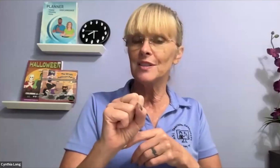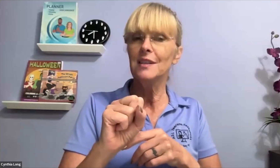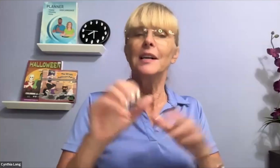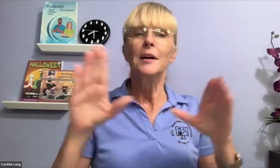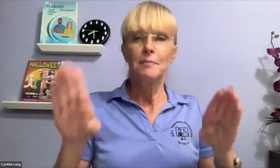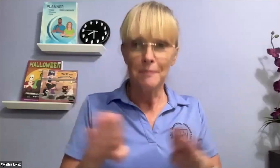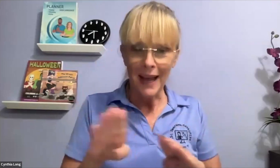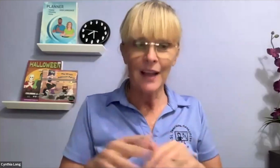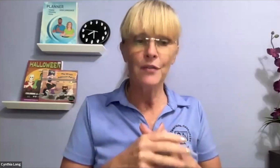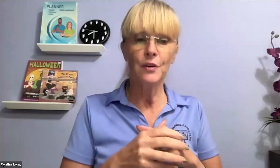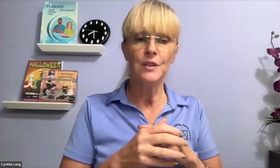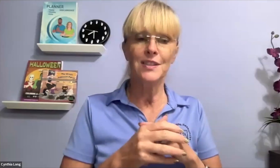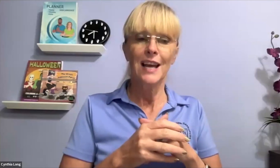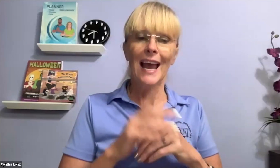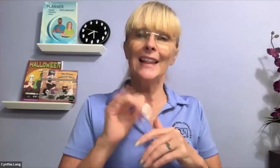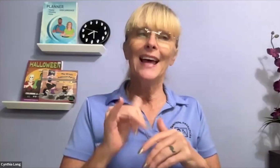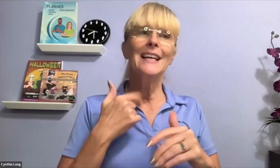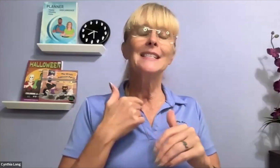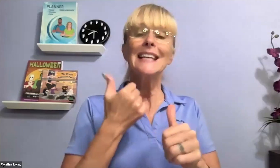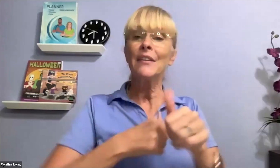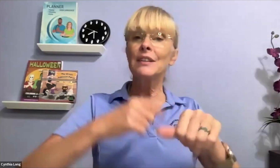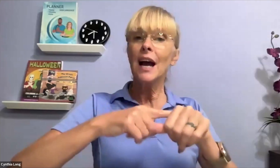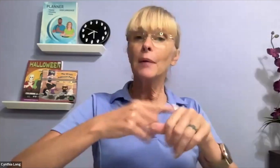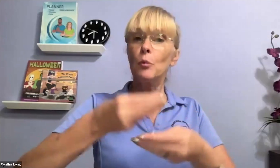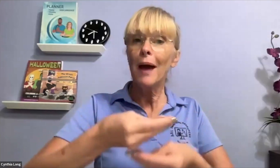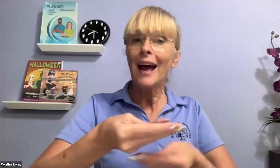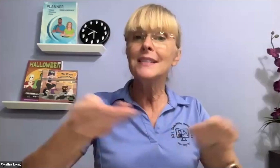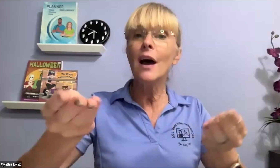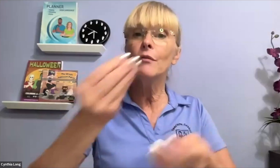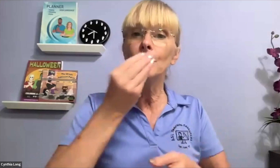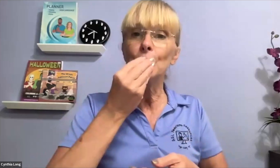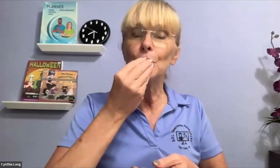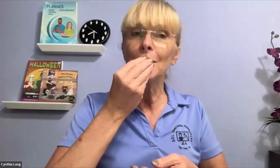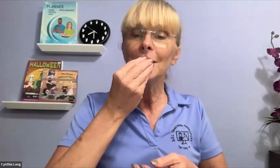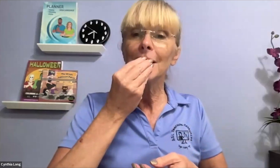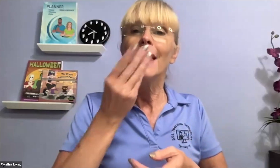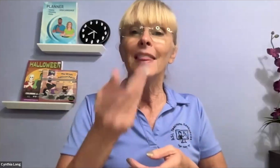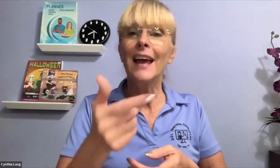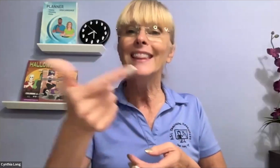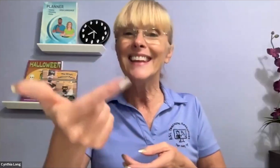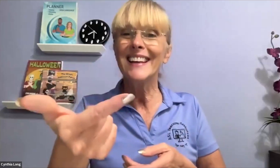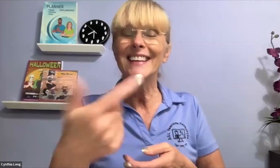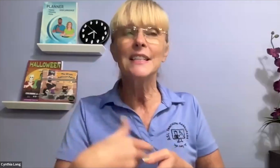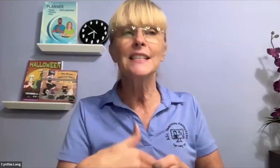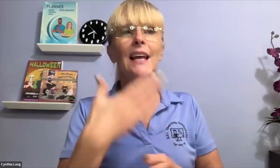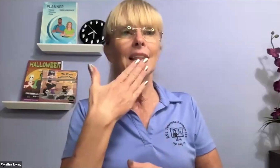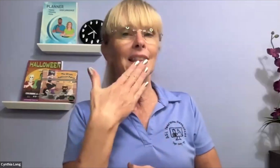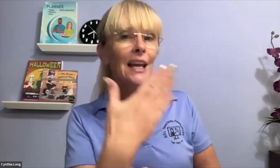manners, behaviors. And that is every time you pass out food, they then get to say thank